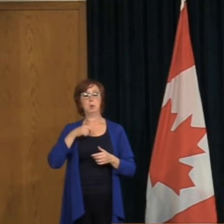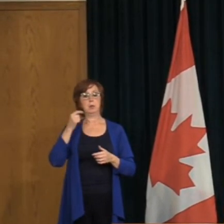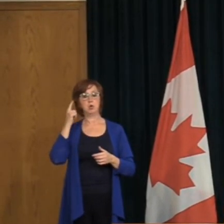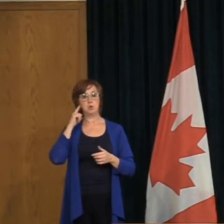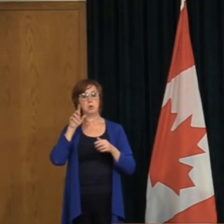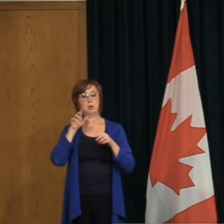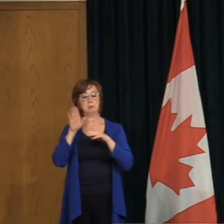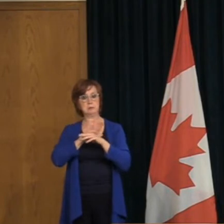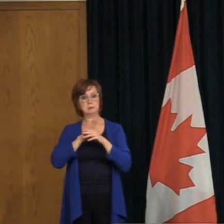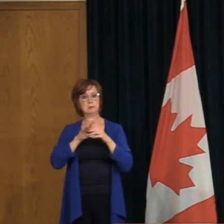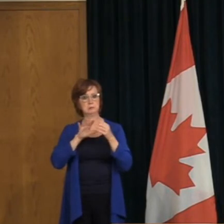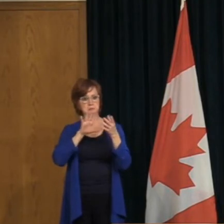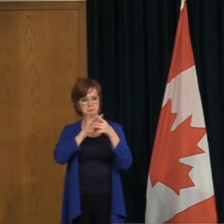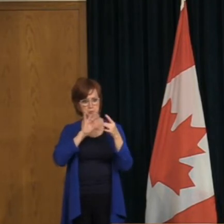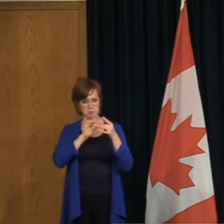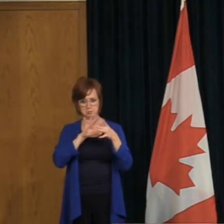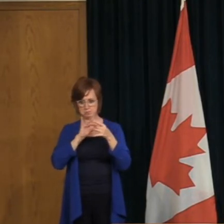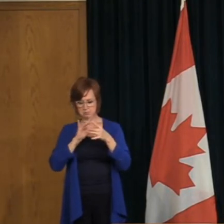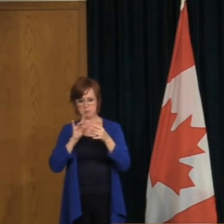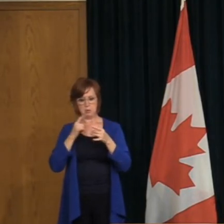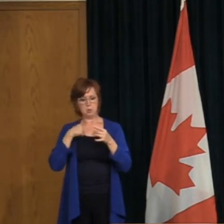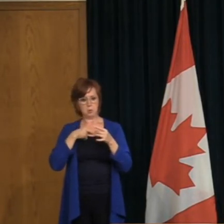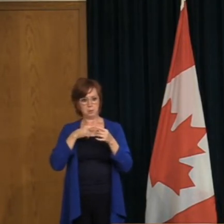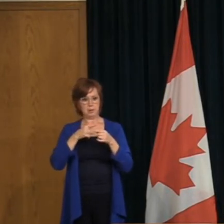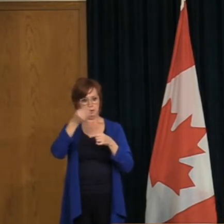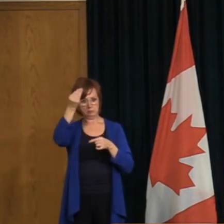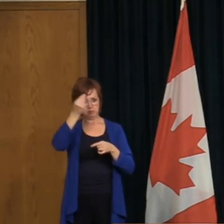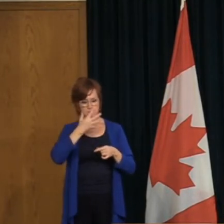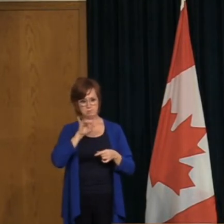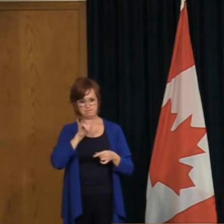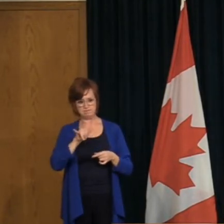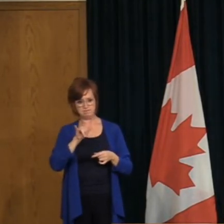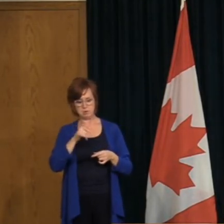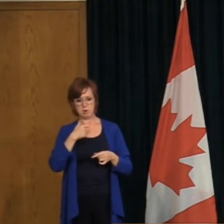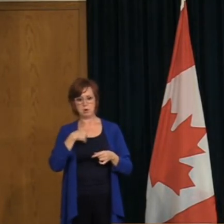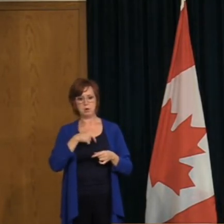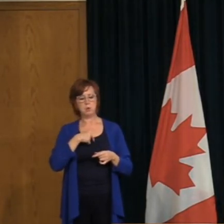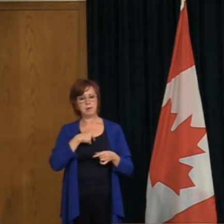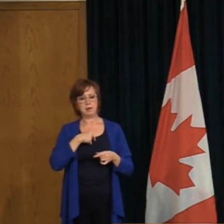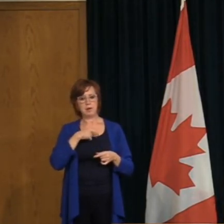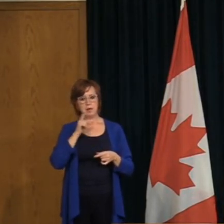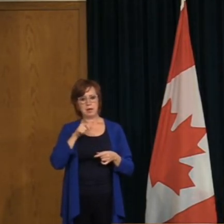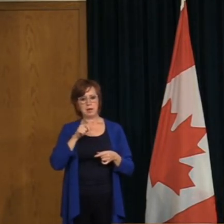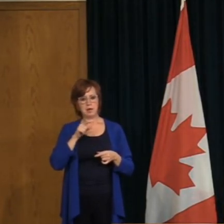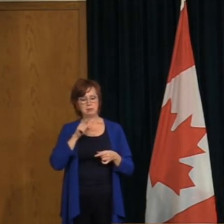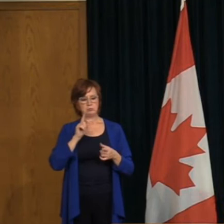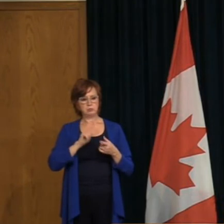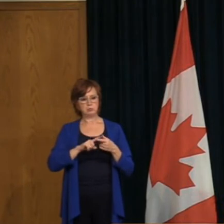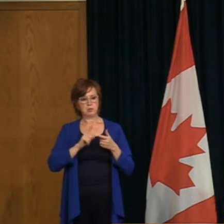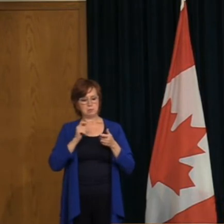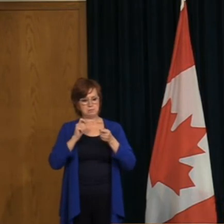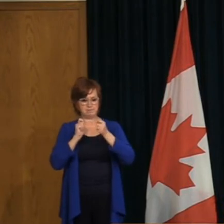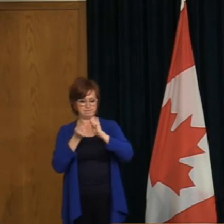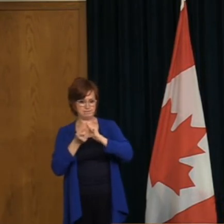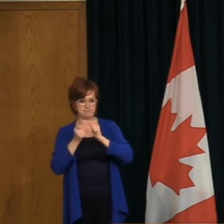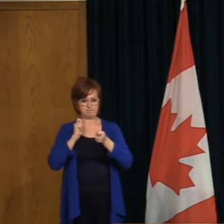are updated, and we've done that in the past with, for example, how many people can be on a boat and those kind of things. So these will continue to evolve